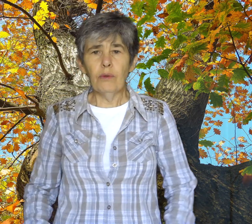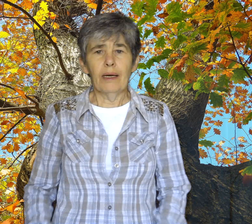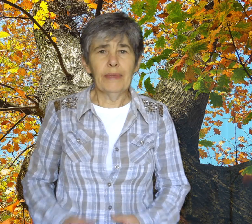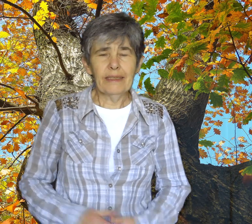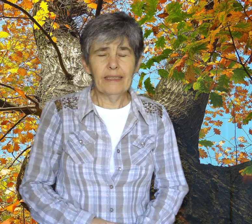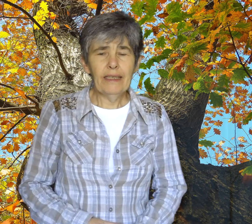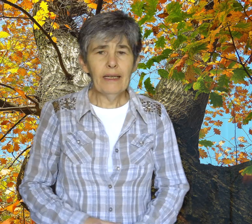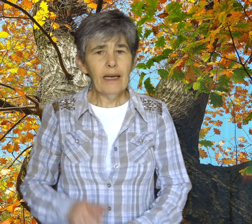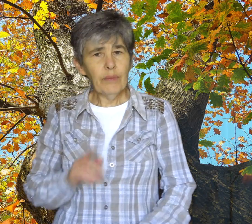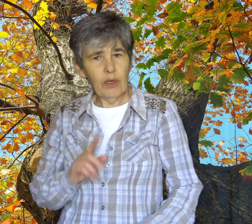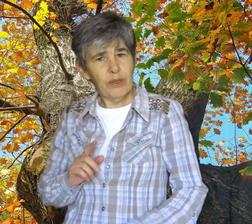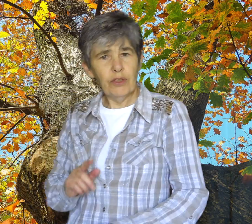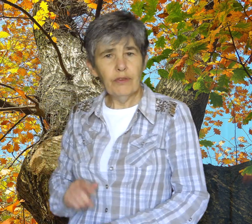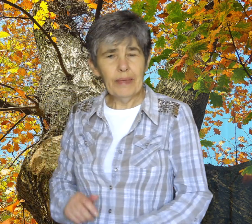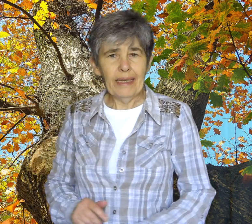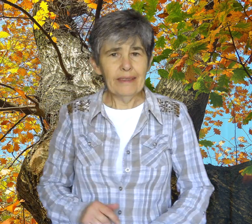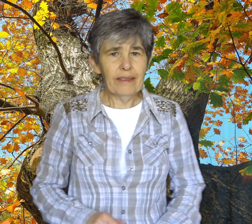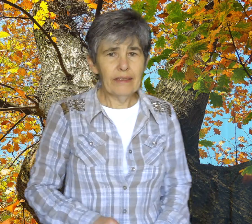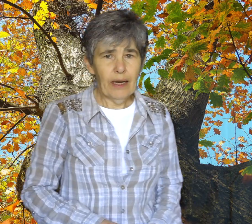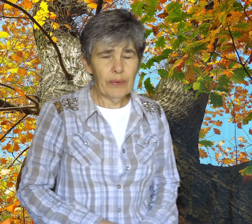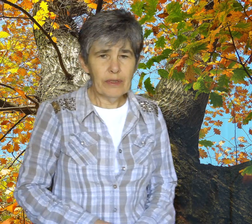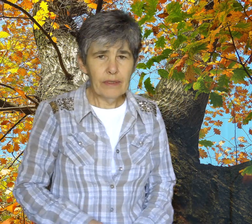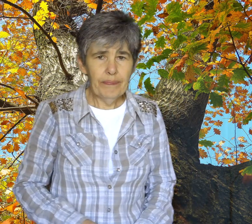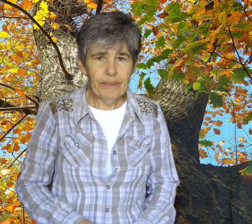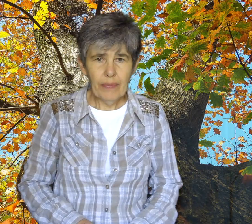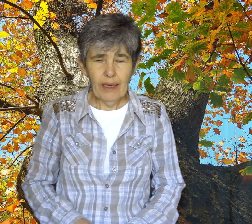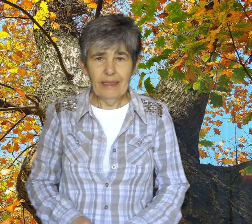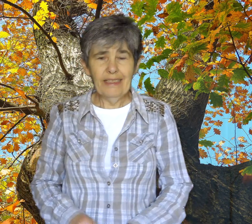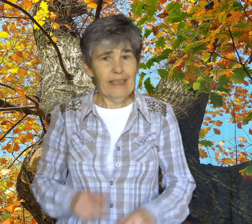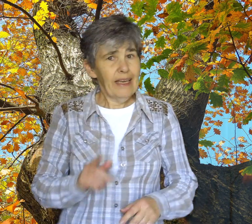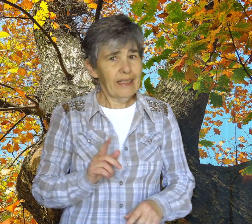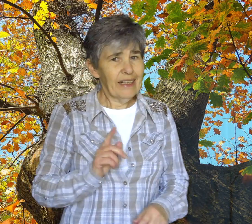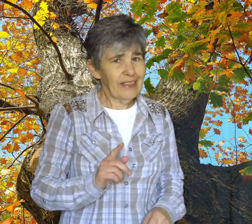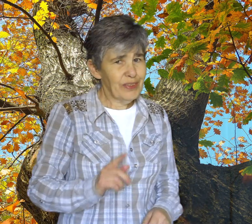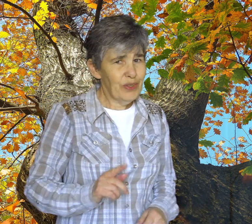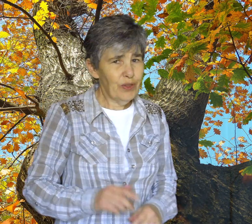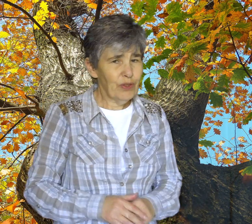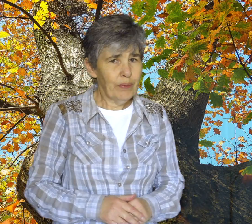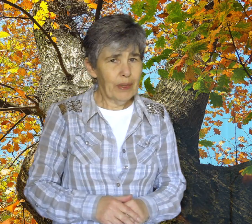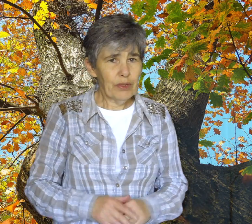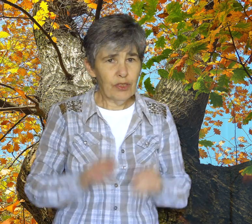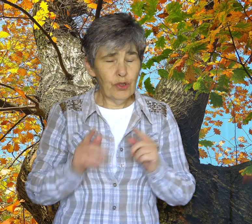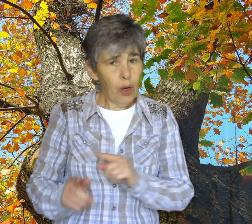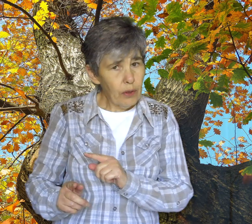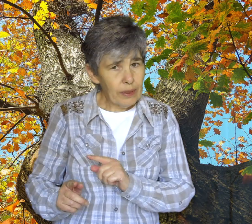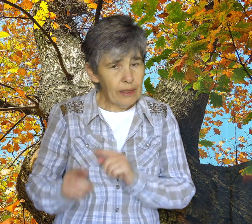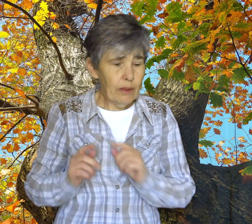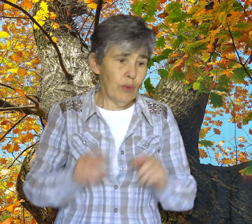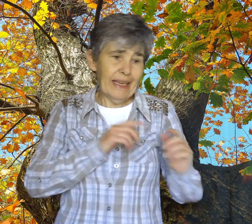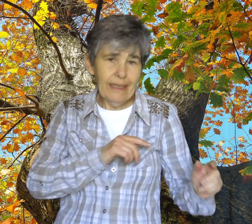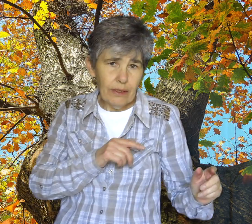I'm Ellen Dean and I'm coming to you from Ellen Dean Towers. Today I'd like to talk to you about a story within a